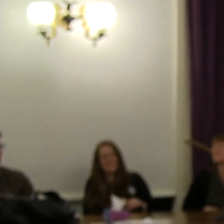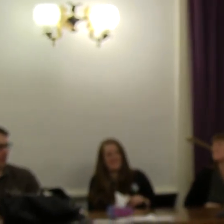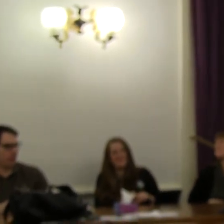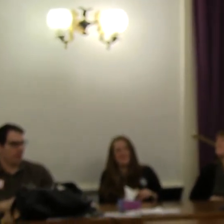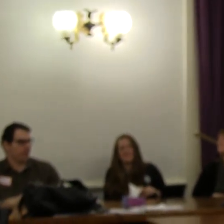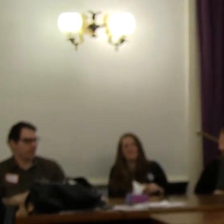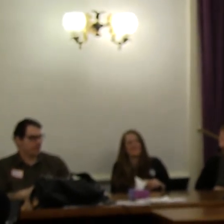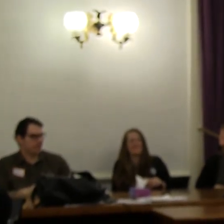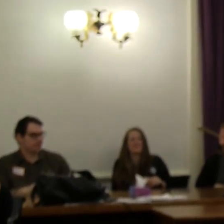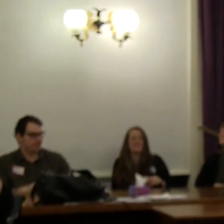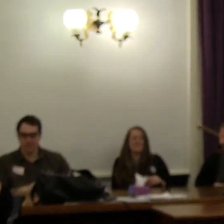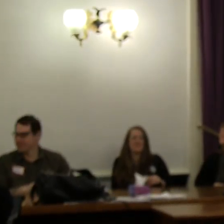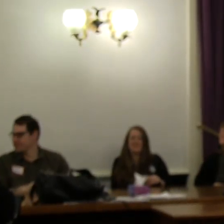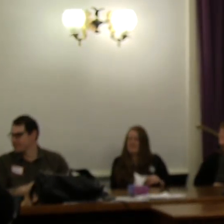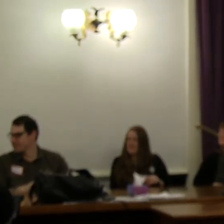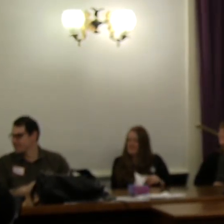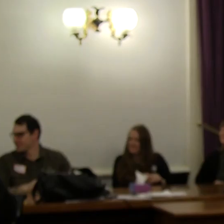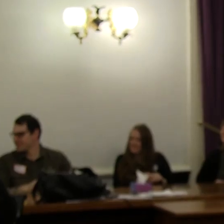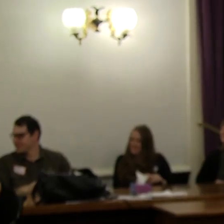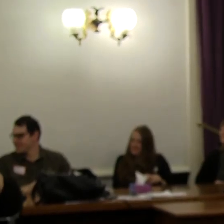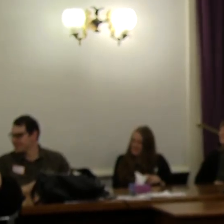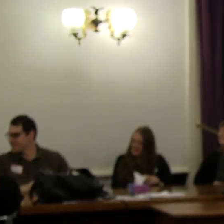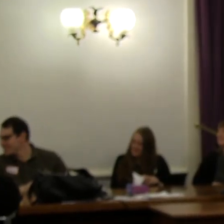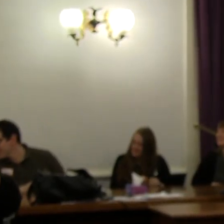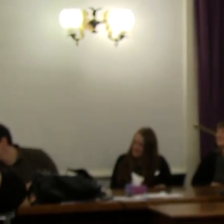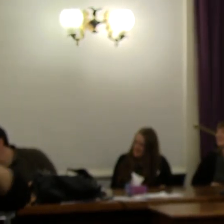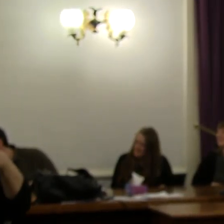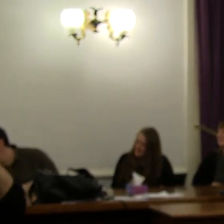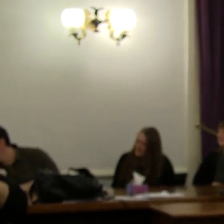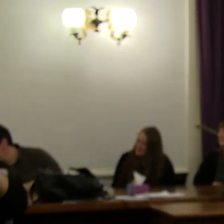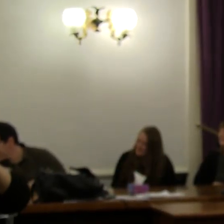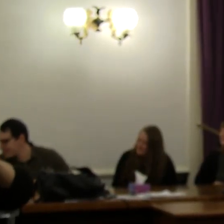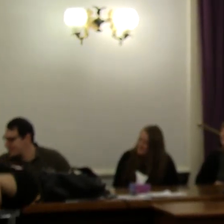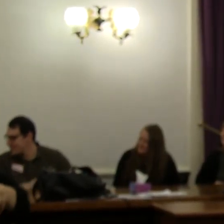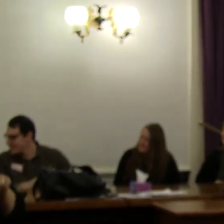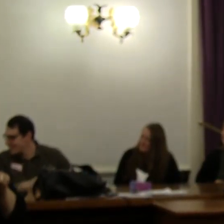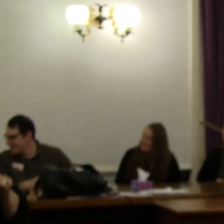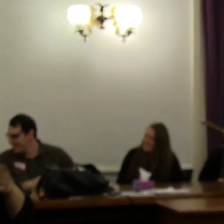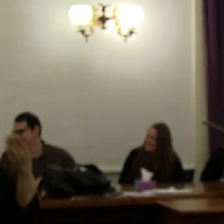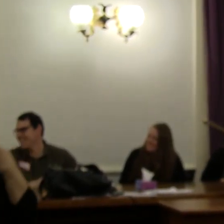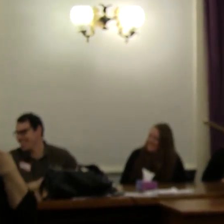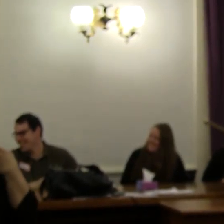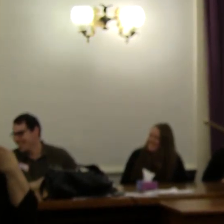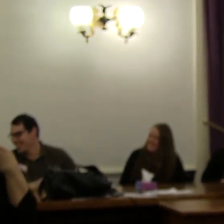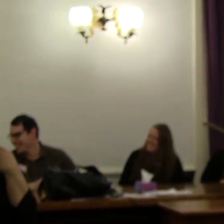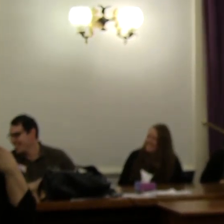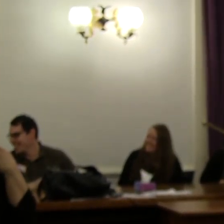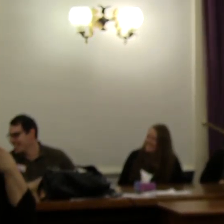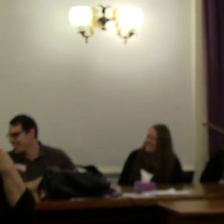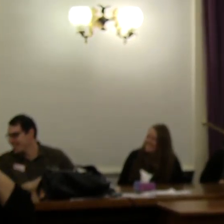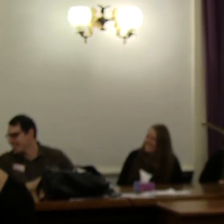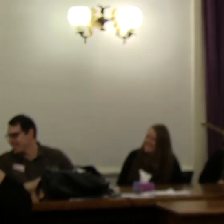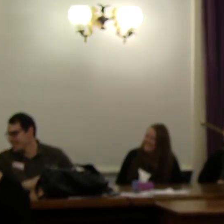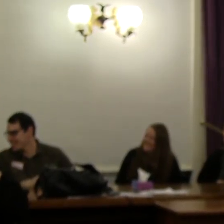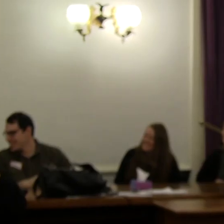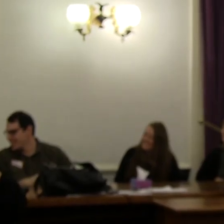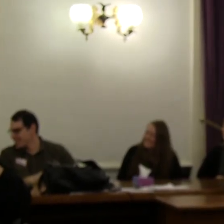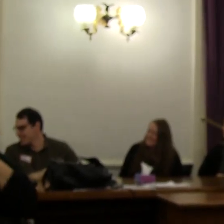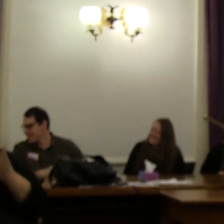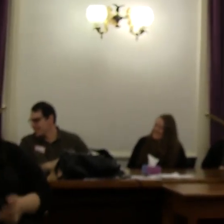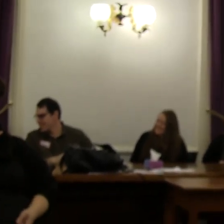wait. Oh, my God. Wait, there's more. Okay. Jody Jarrett. Bear from Hardwick. Hardwick,